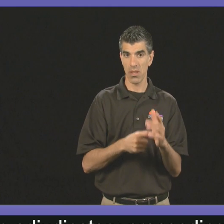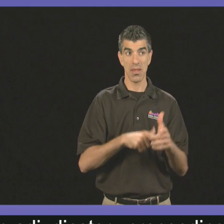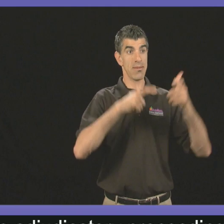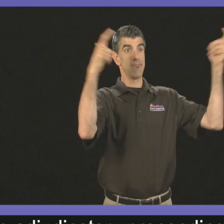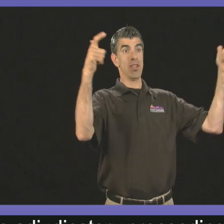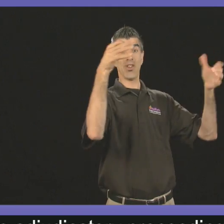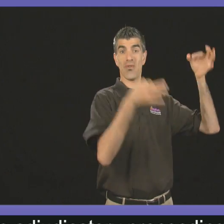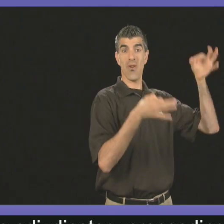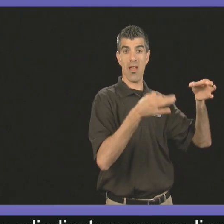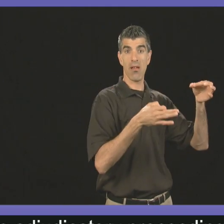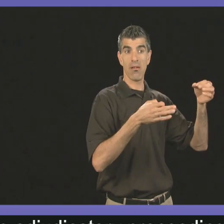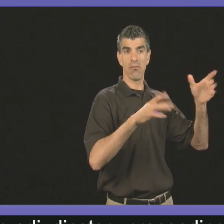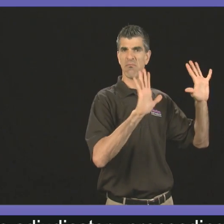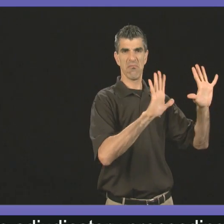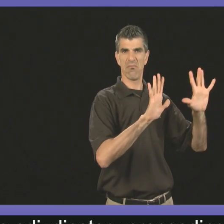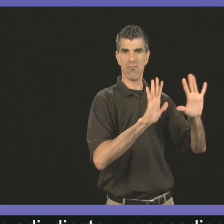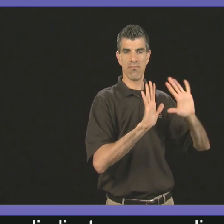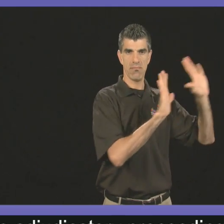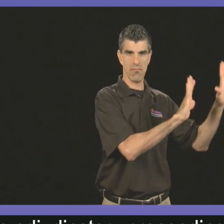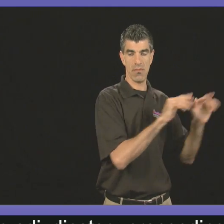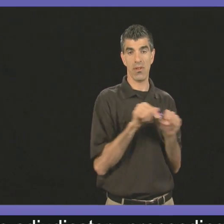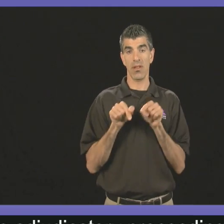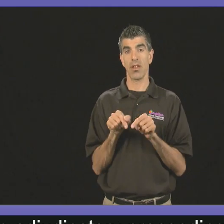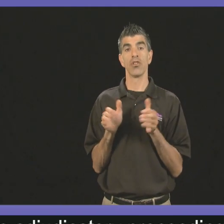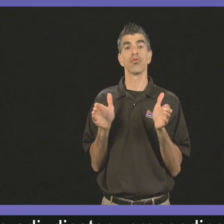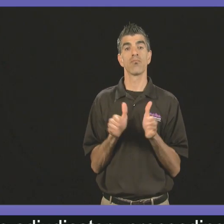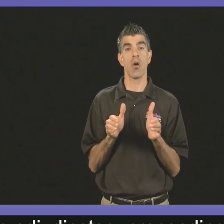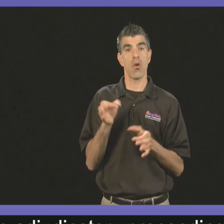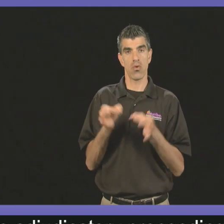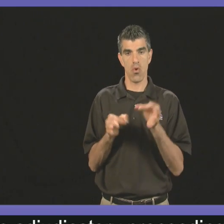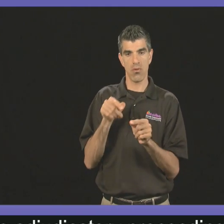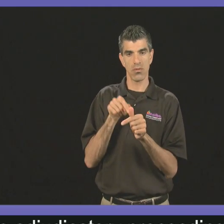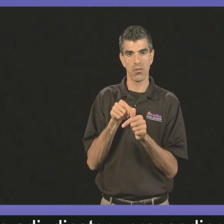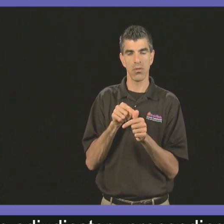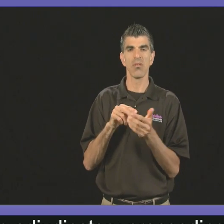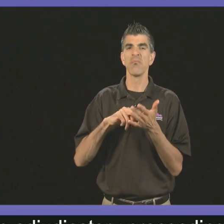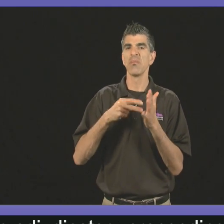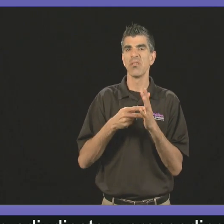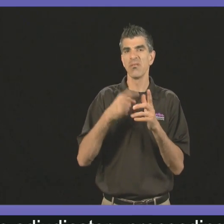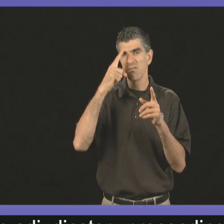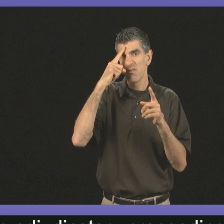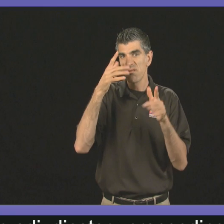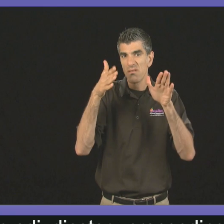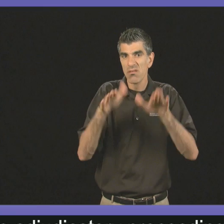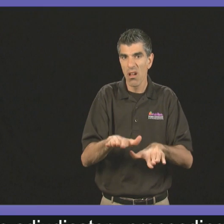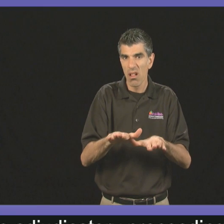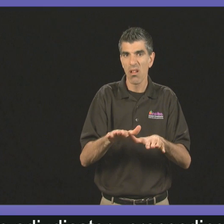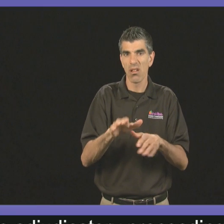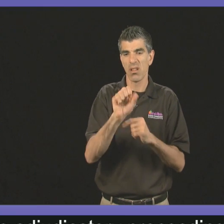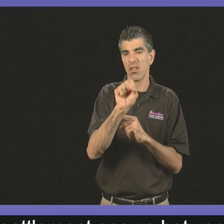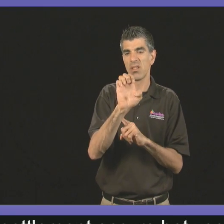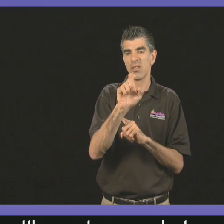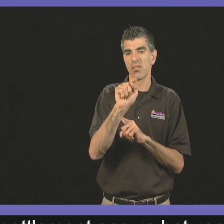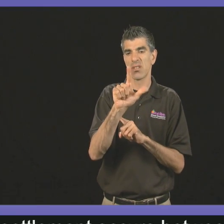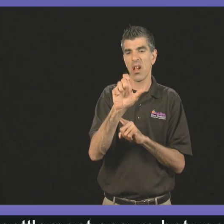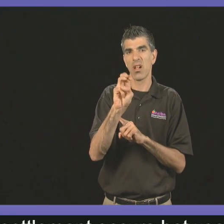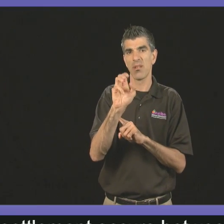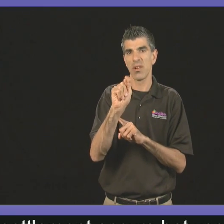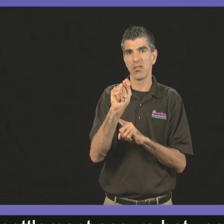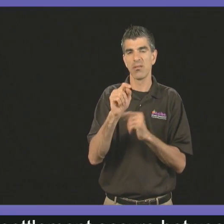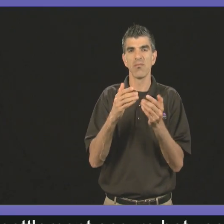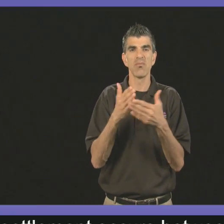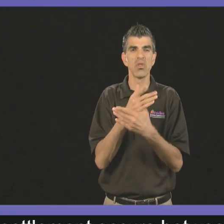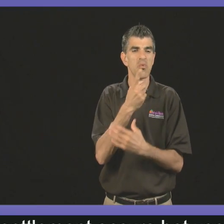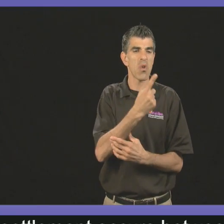Administrative adjudicatory proceedings generally take place in smaller court settings. This is where